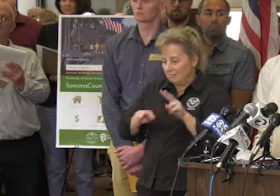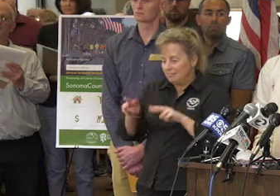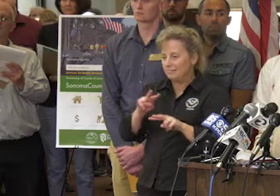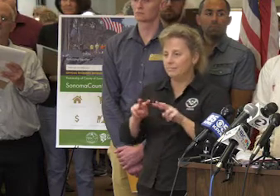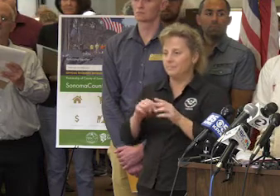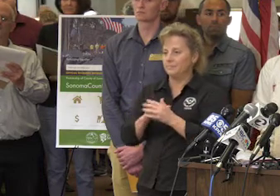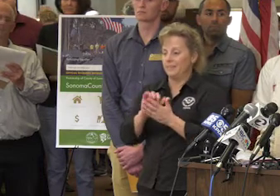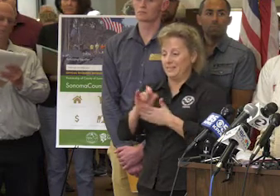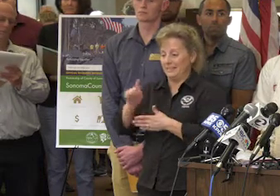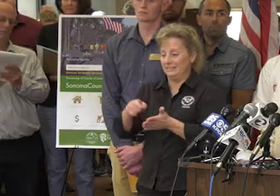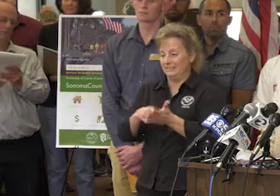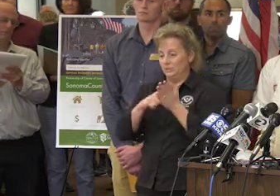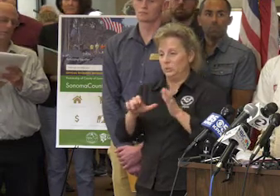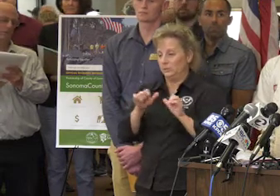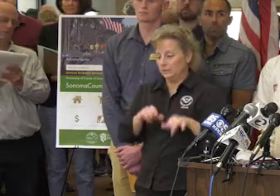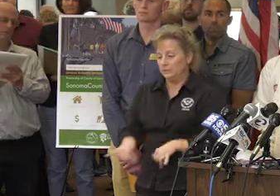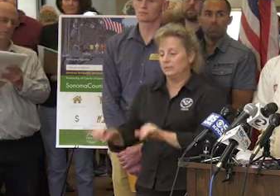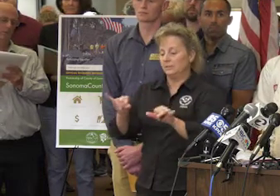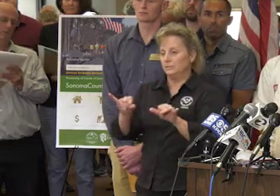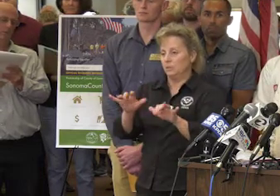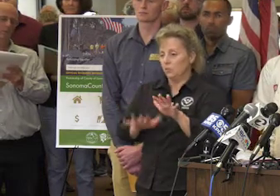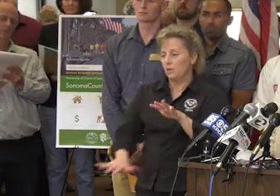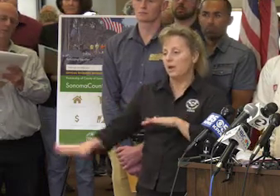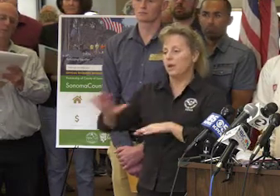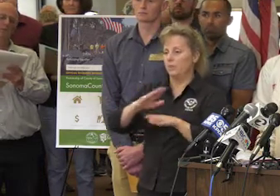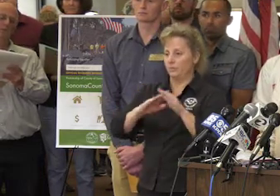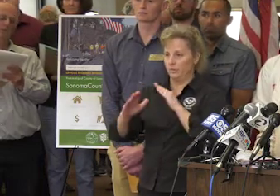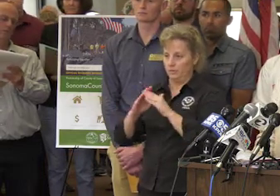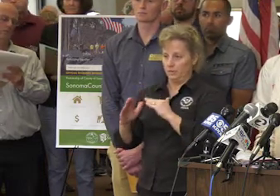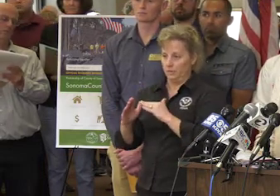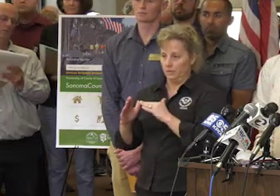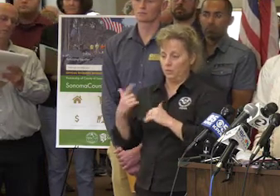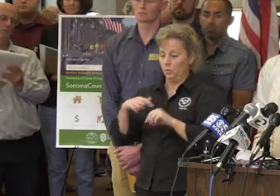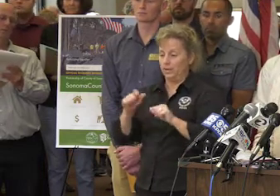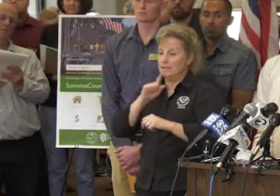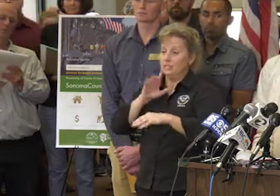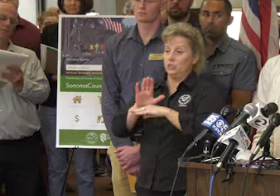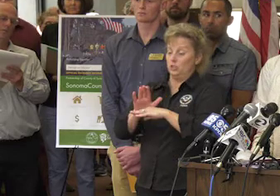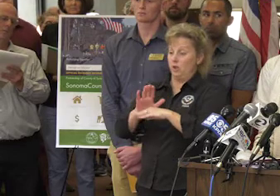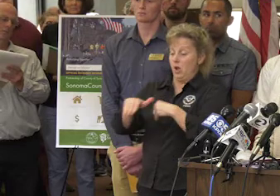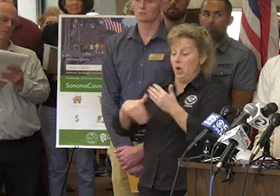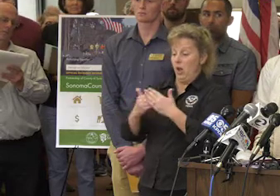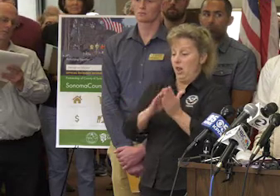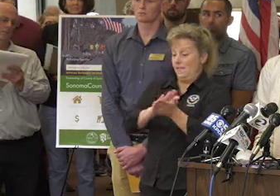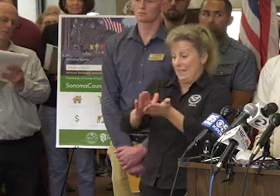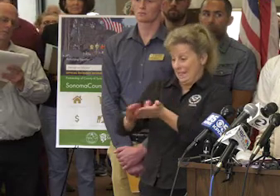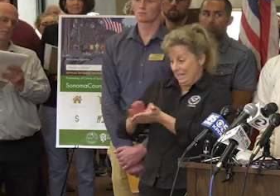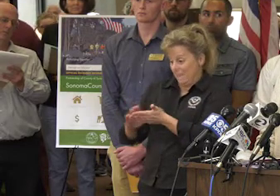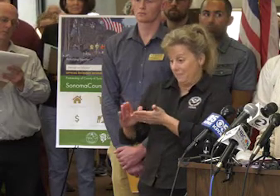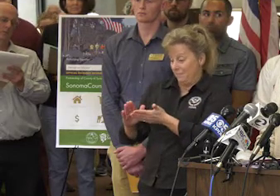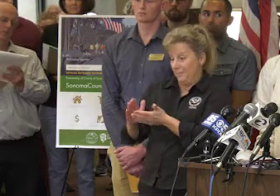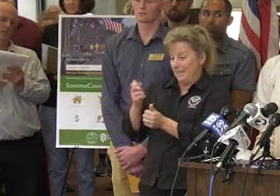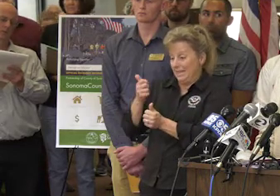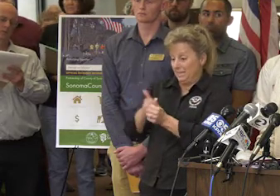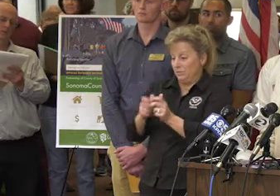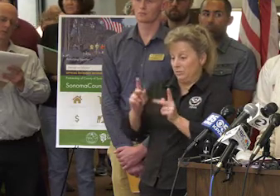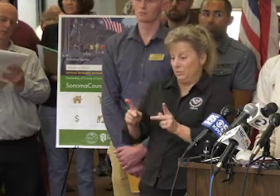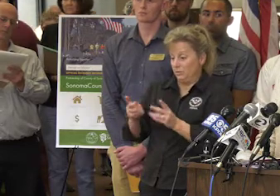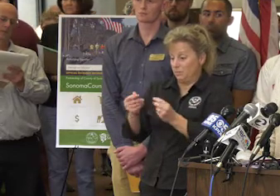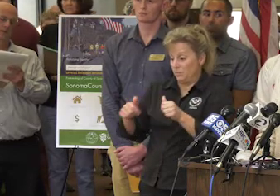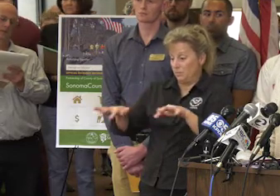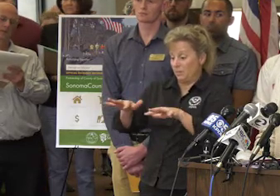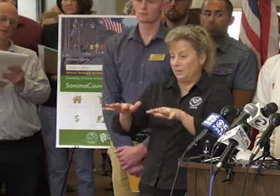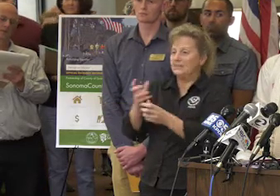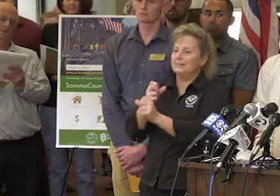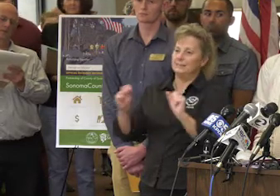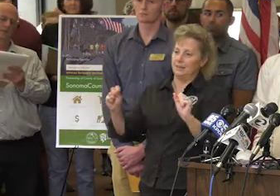is really necessary to do consistently throughout the community so that we can ensure that all of the cleanup and every property is safe.